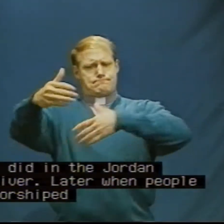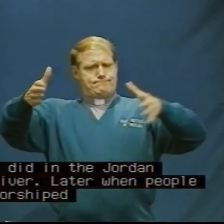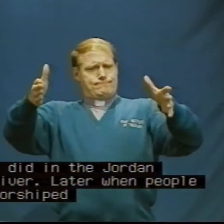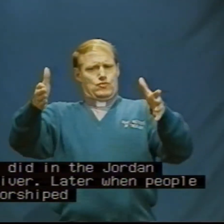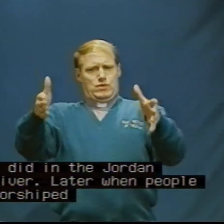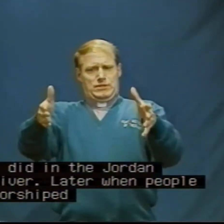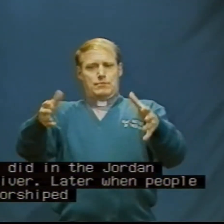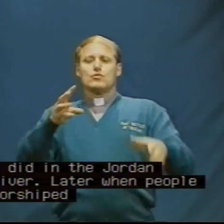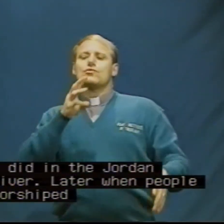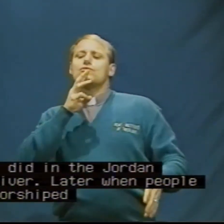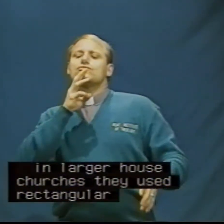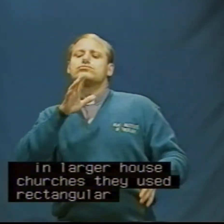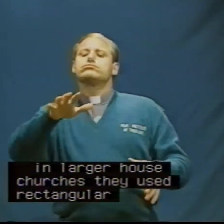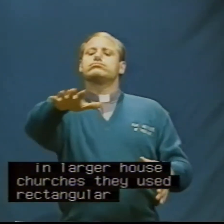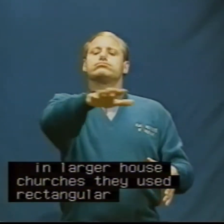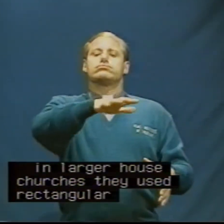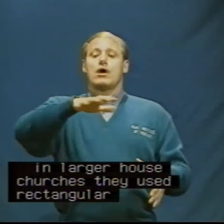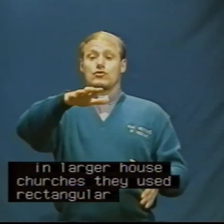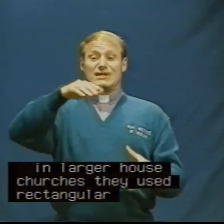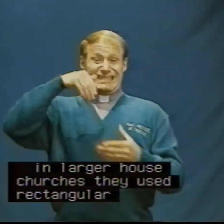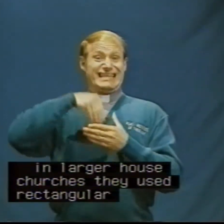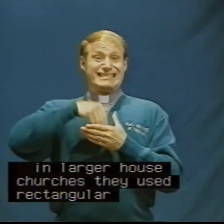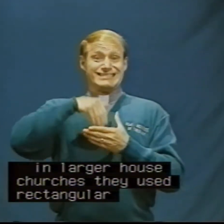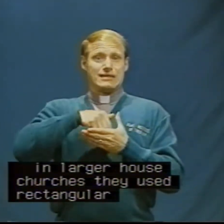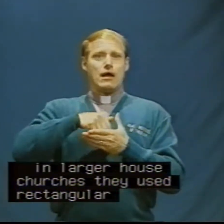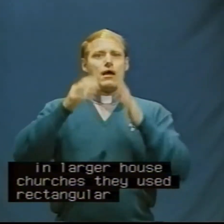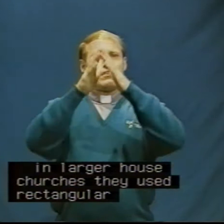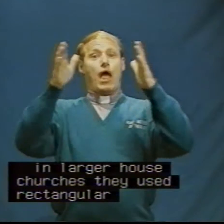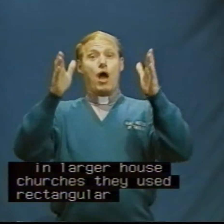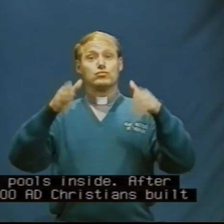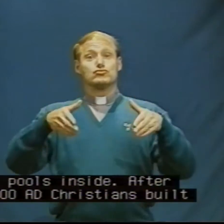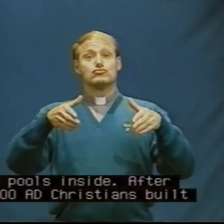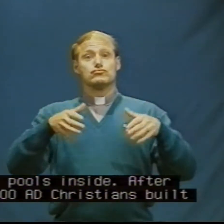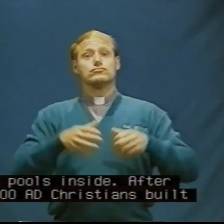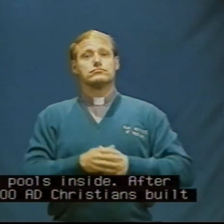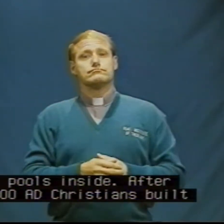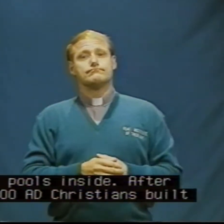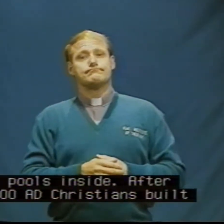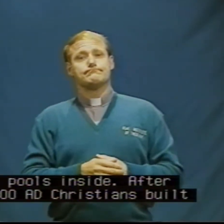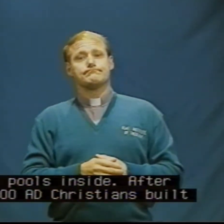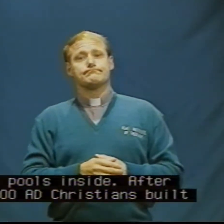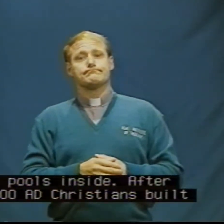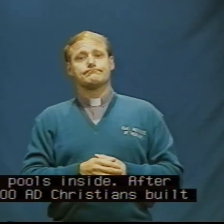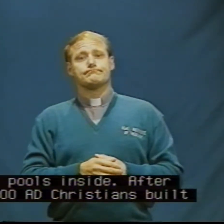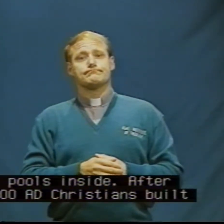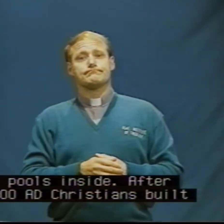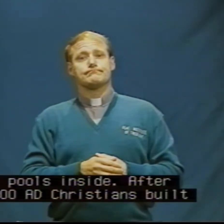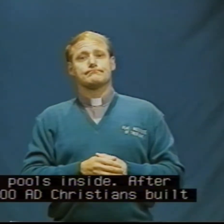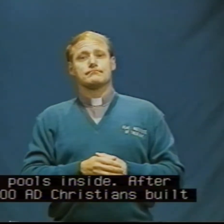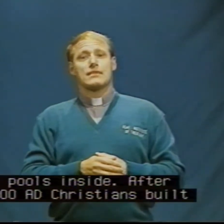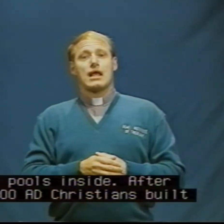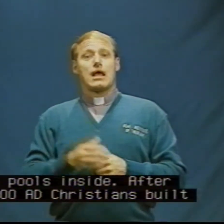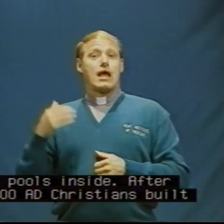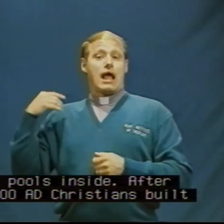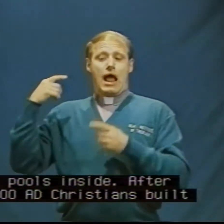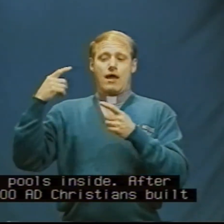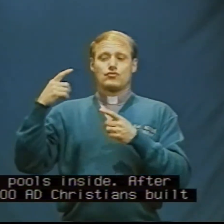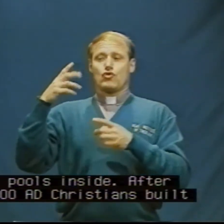Later, when people worshipped, in larger house churches they used rectangular pools inside. After 300 AD, Christians